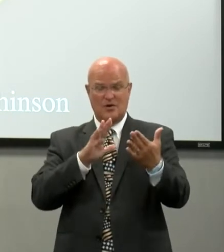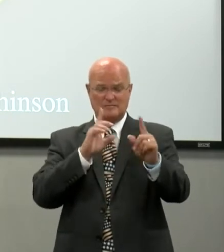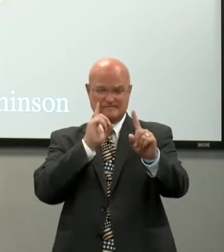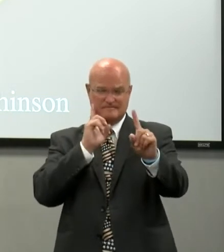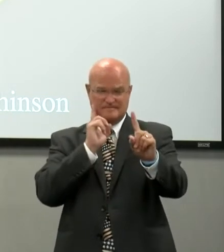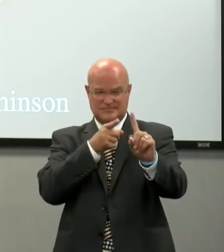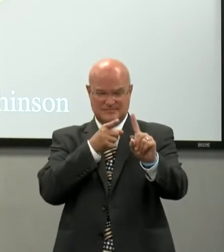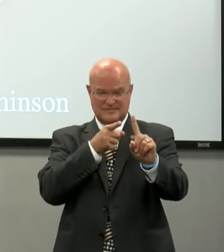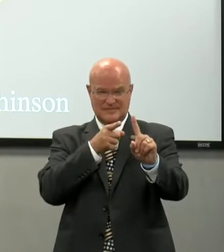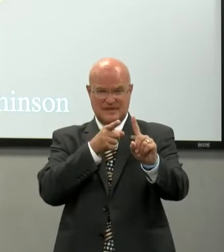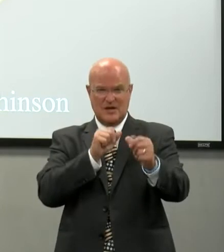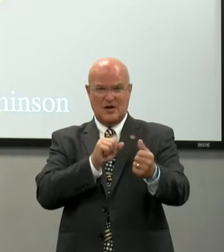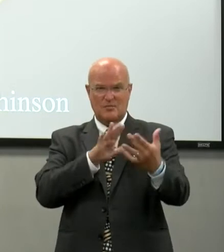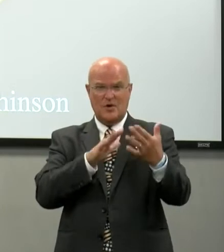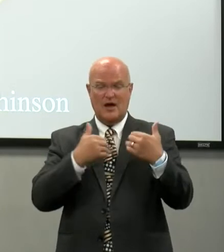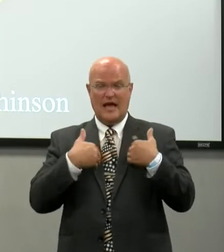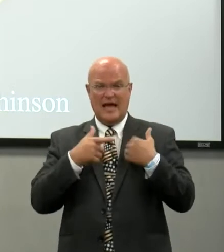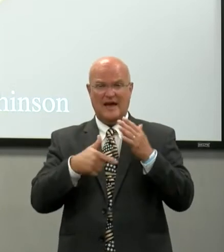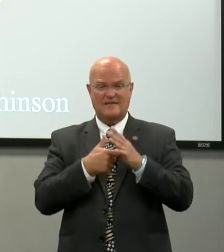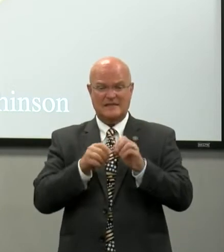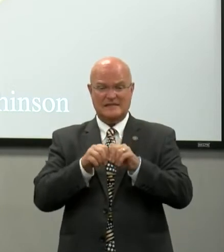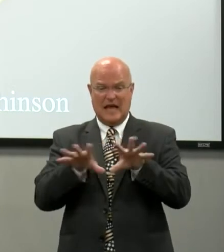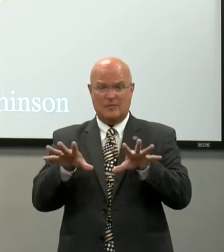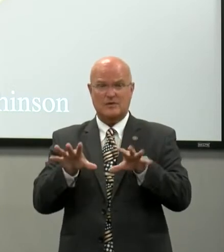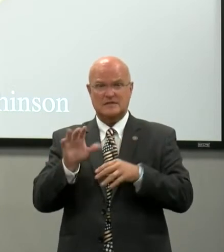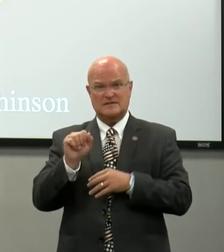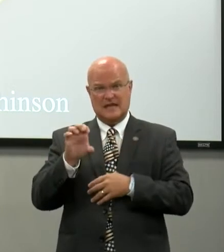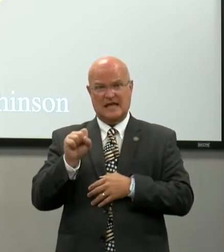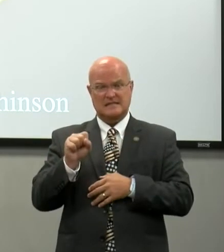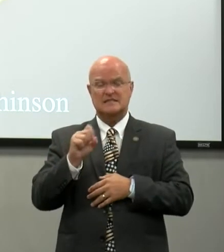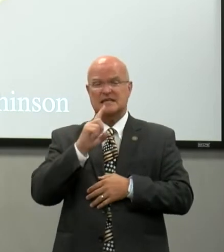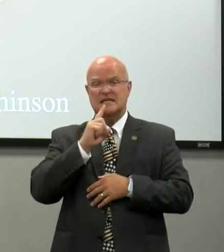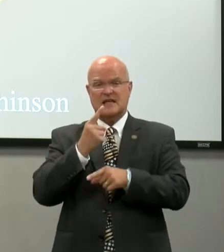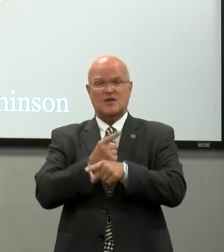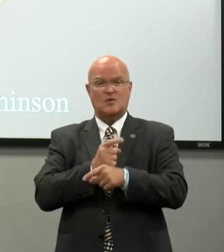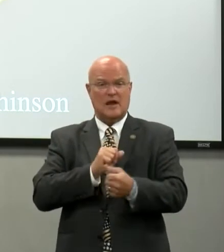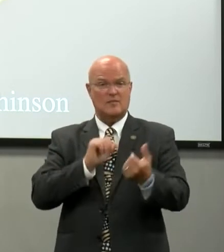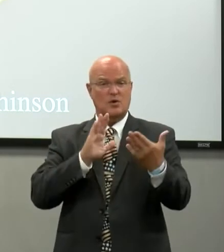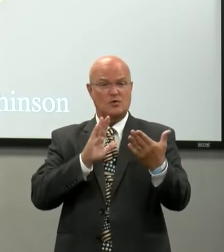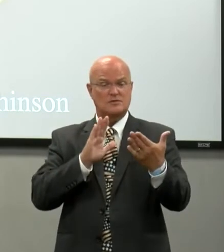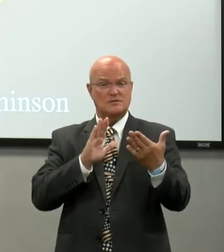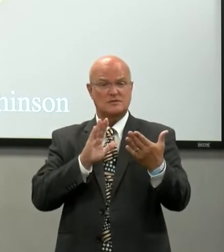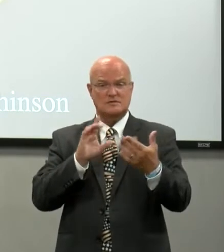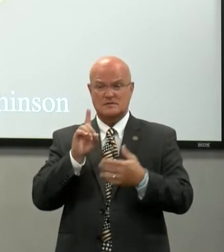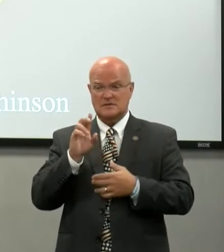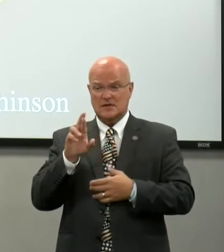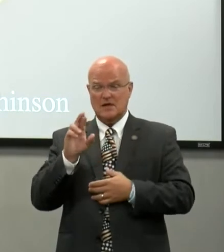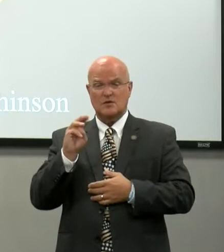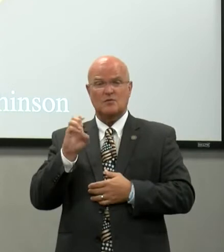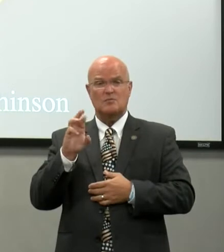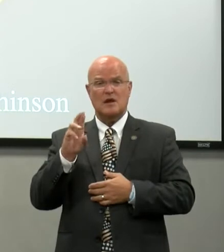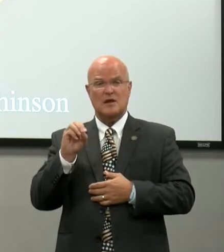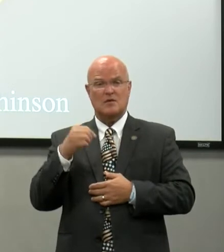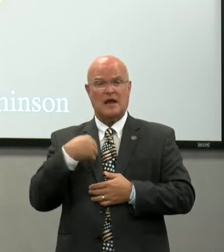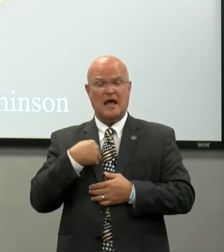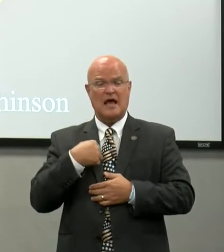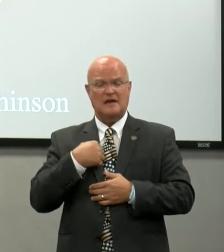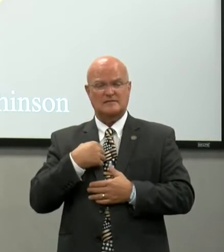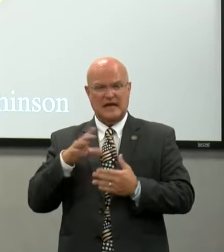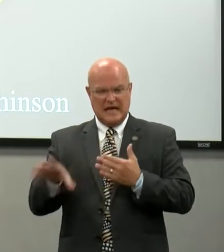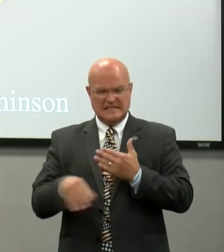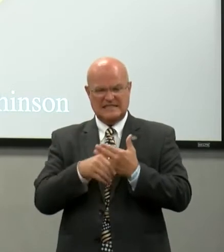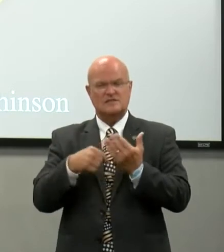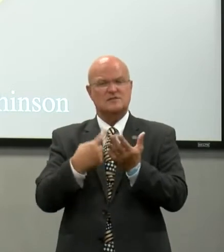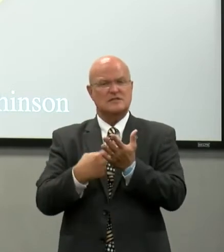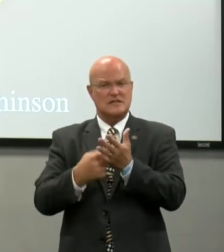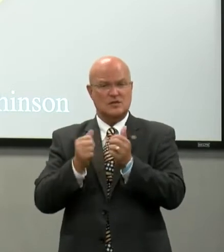targeted approach to where we have these outbreaks of cases is the right approach. Dr. Romero and I will be having additional